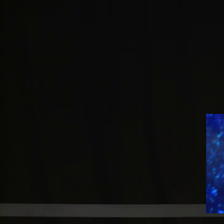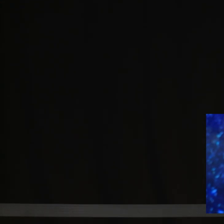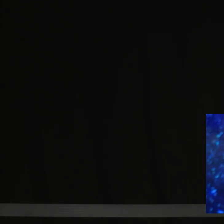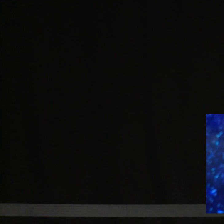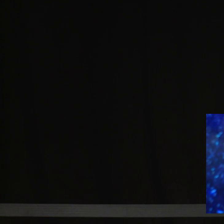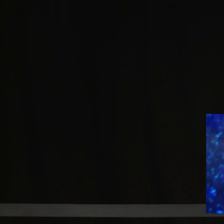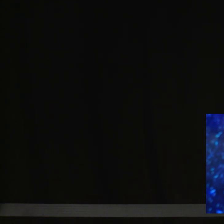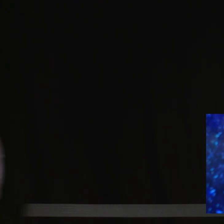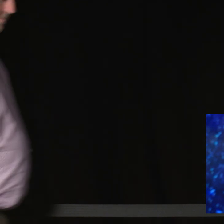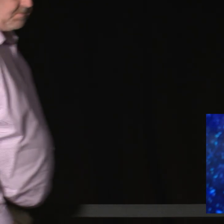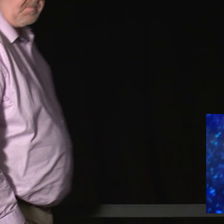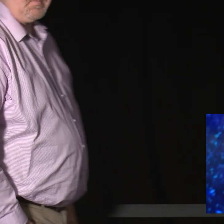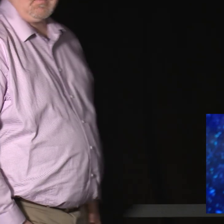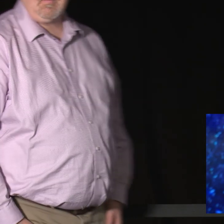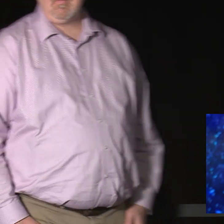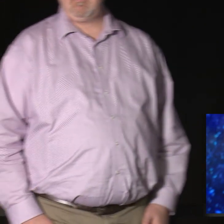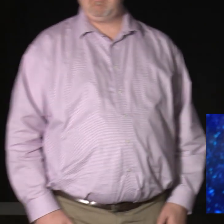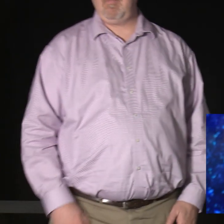1 year.